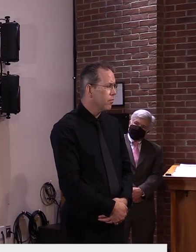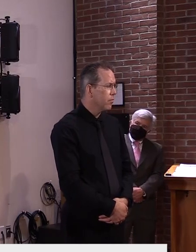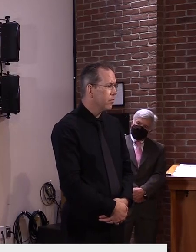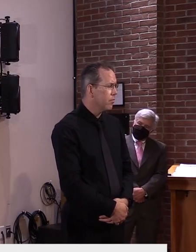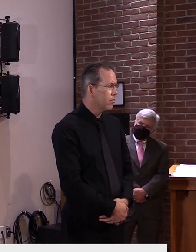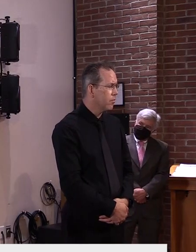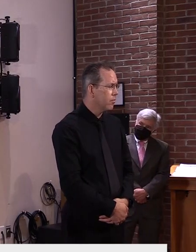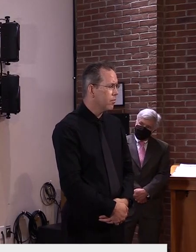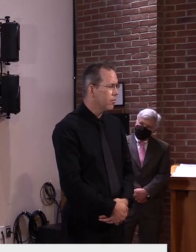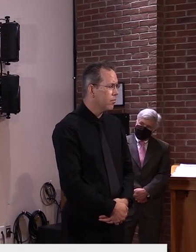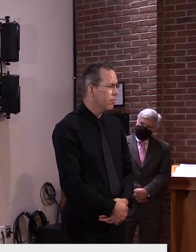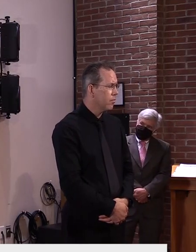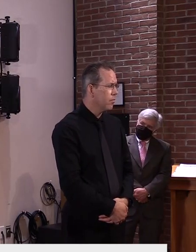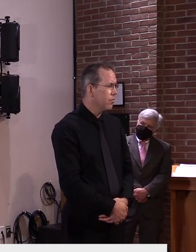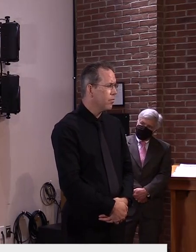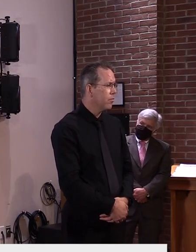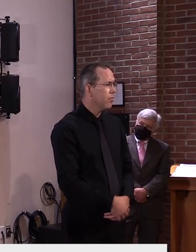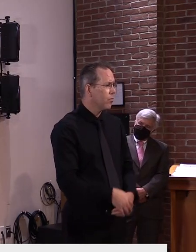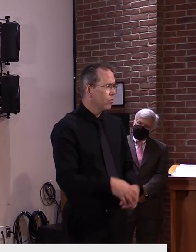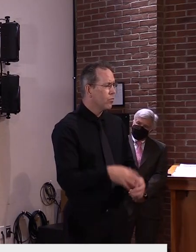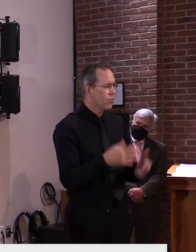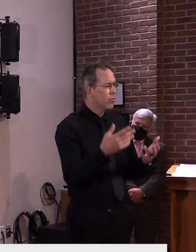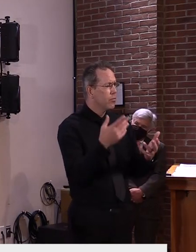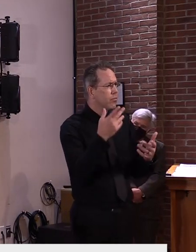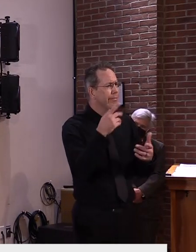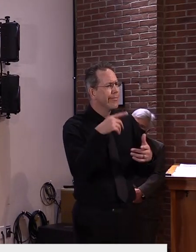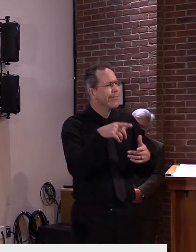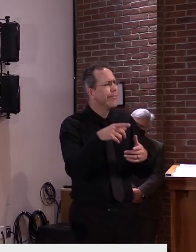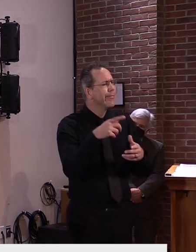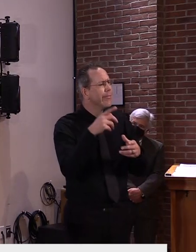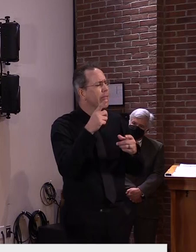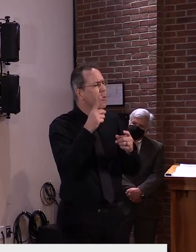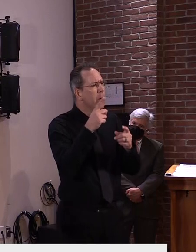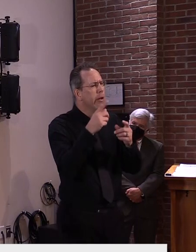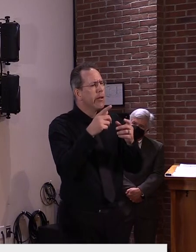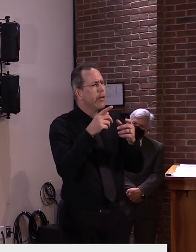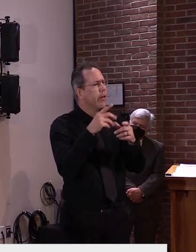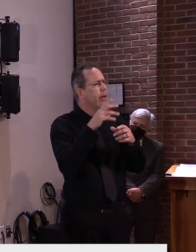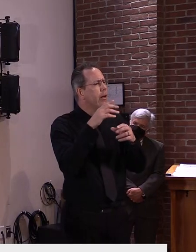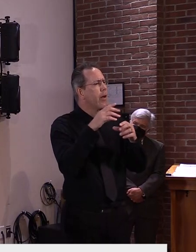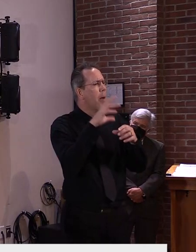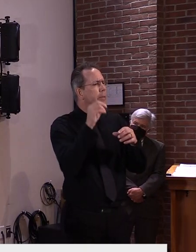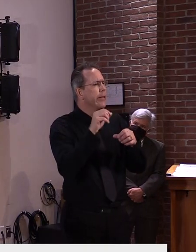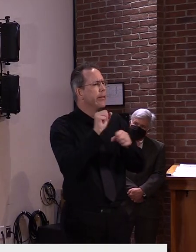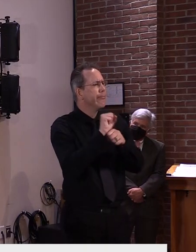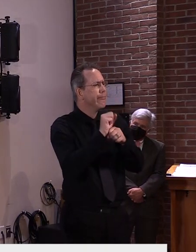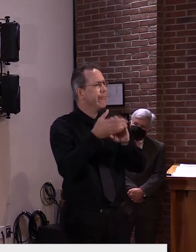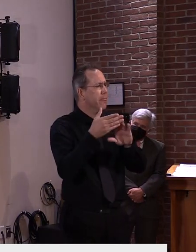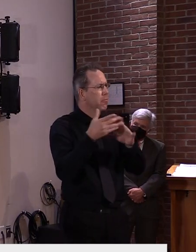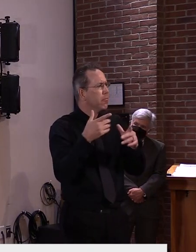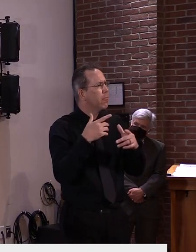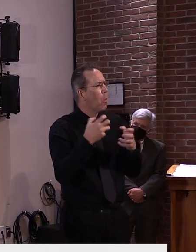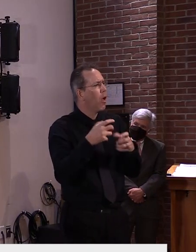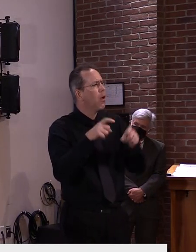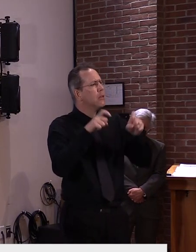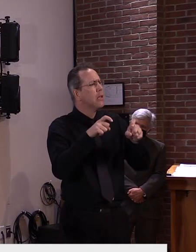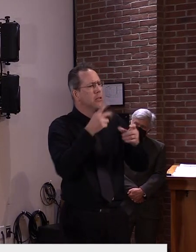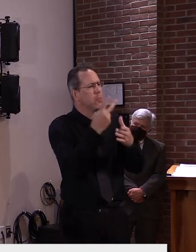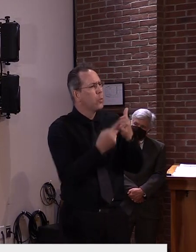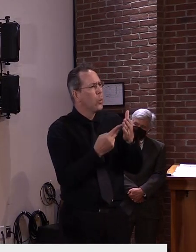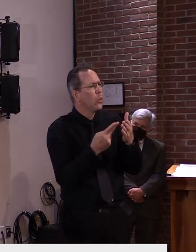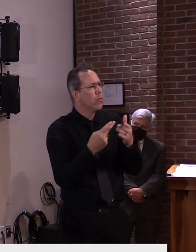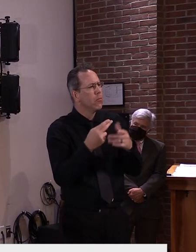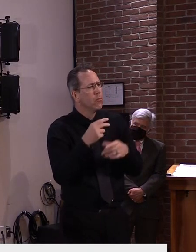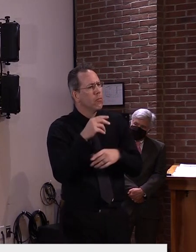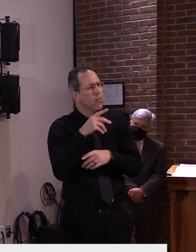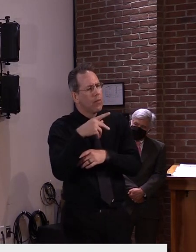capacity? Yeah, so first of all, I haven't actually said what was attributed to me that we're not